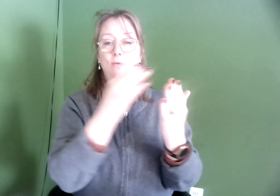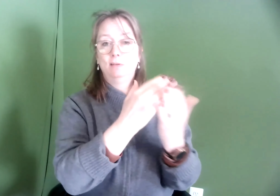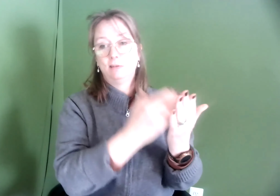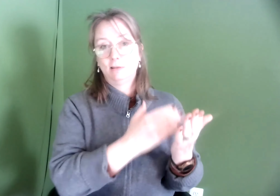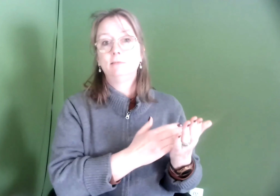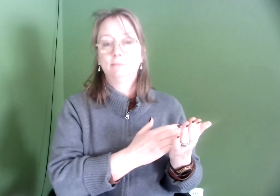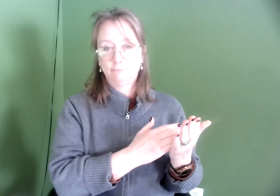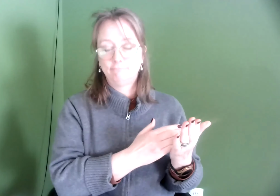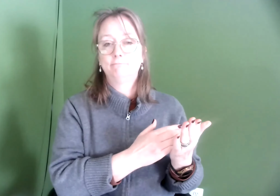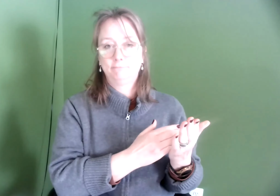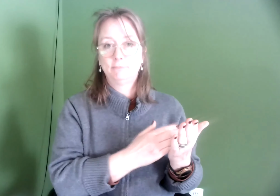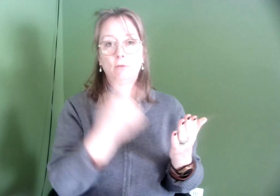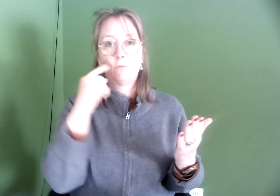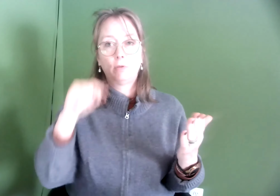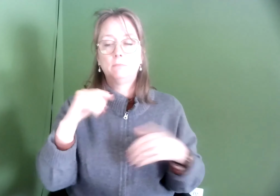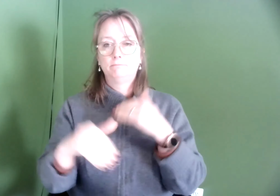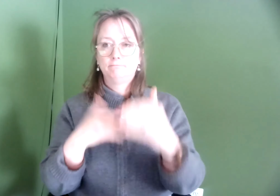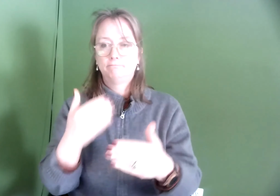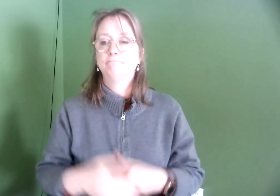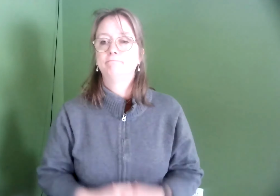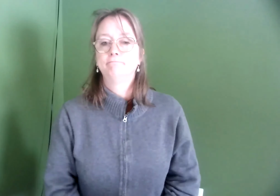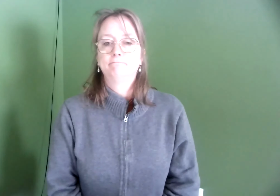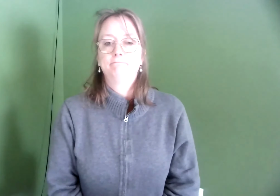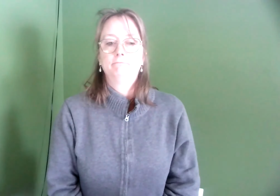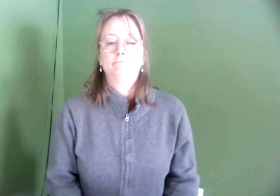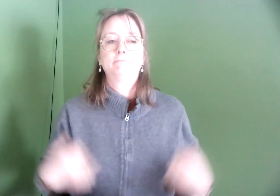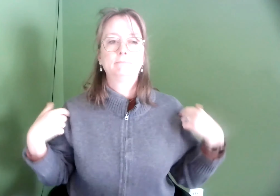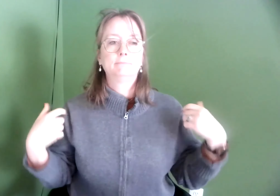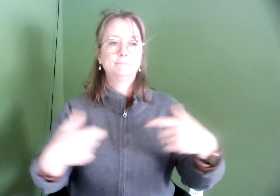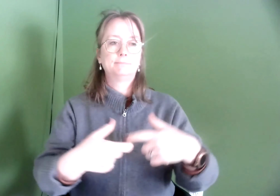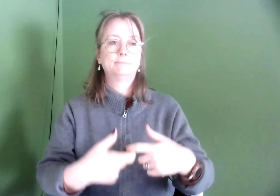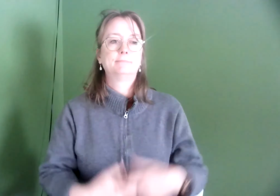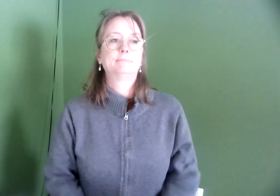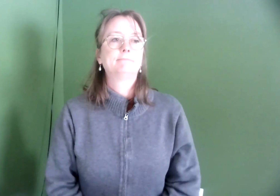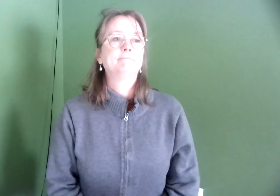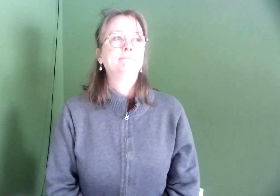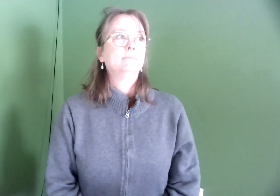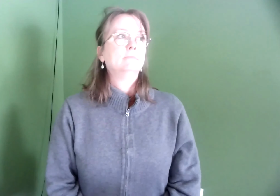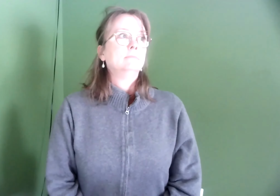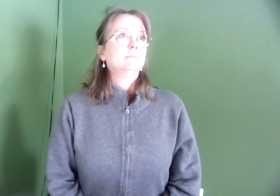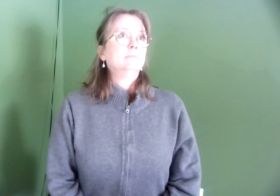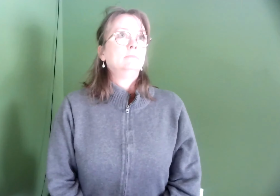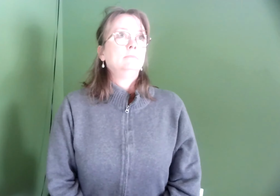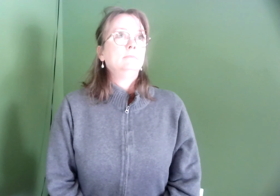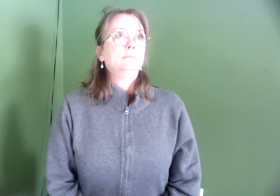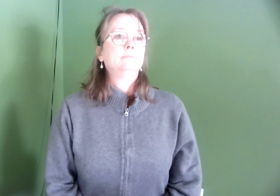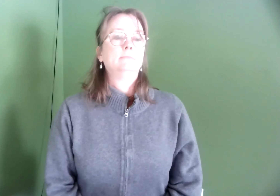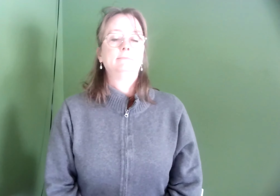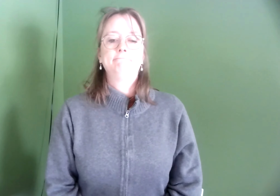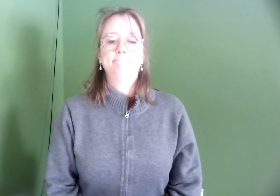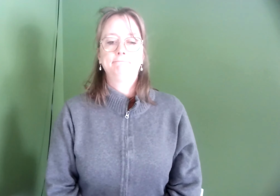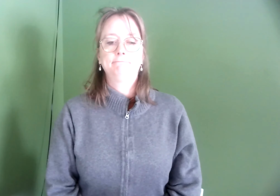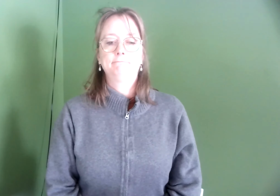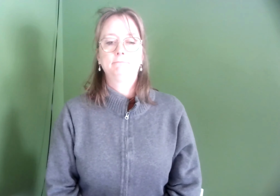in this process. Y en las montañas tenemos que tener en cuenta el acceso a lugares, es muy limitado,